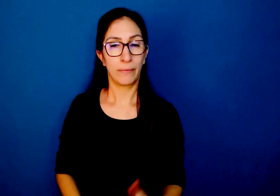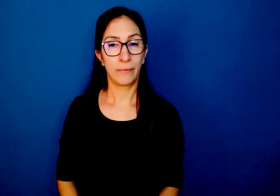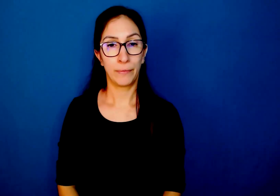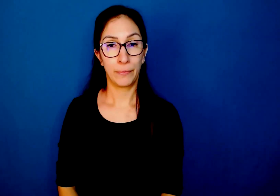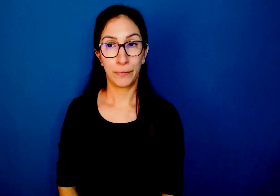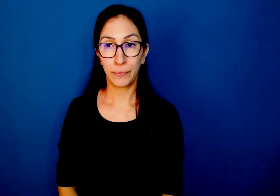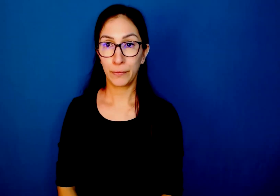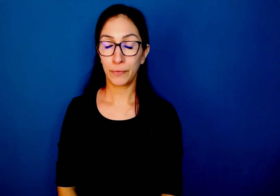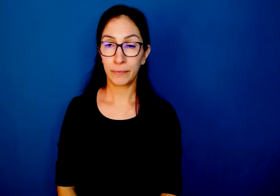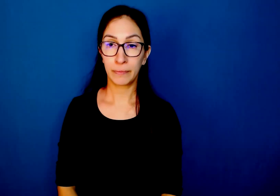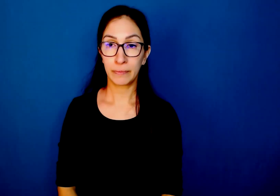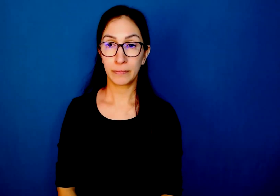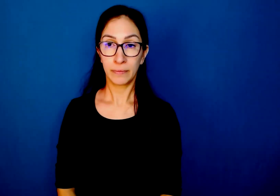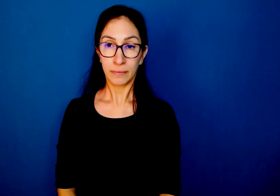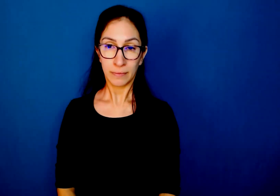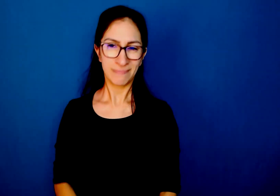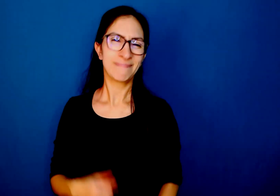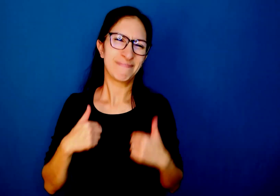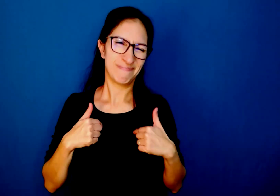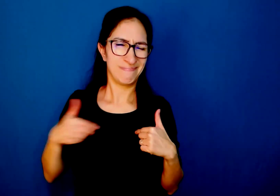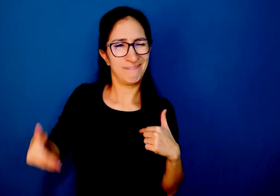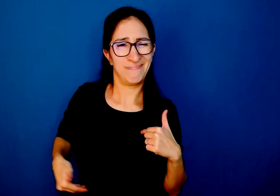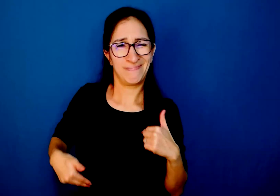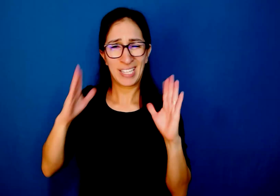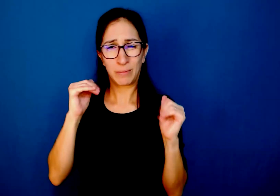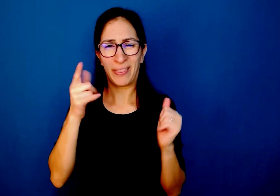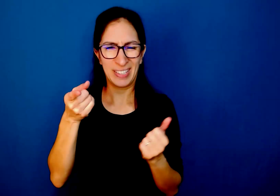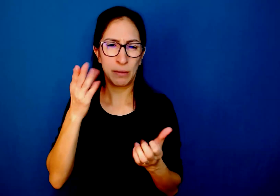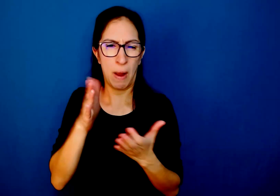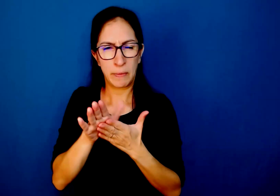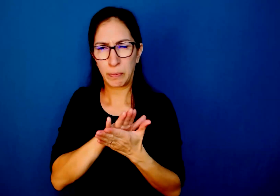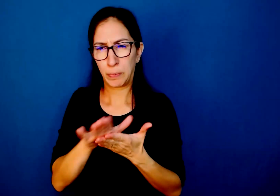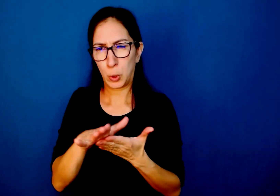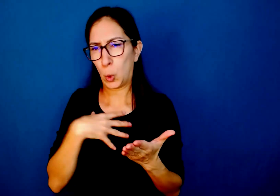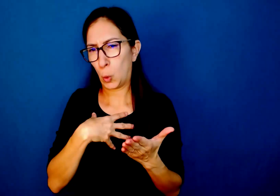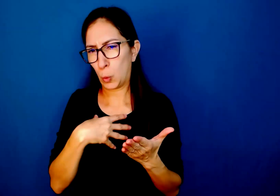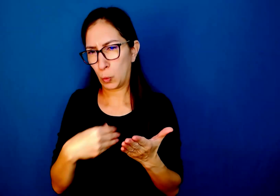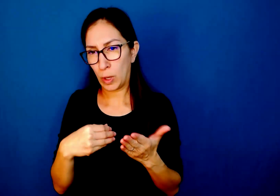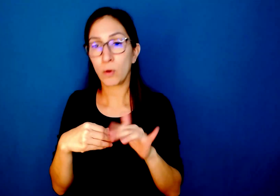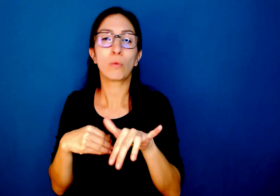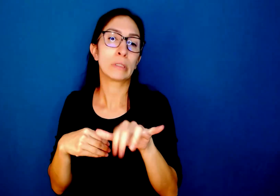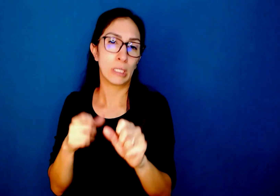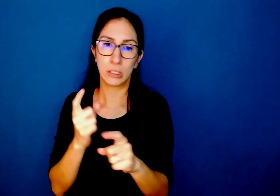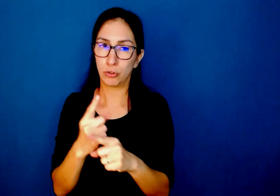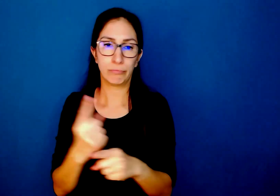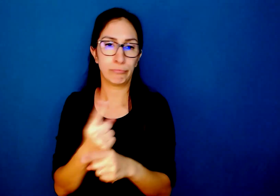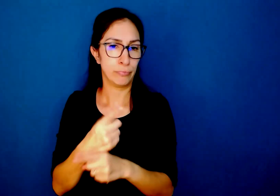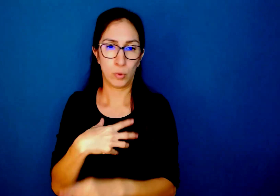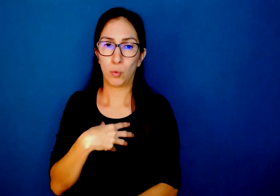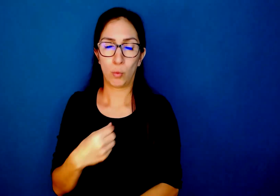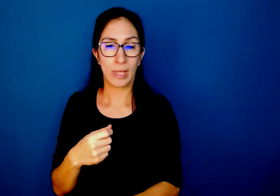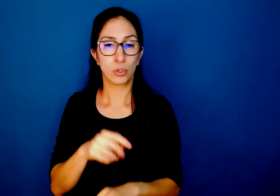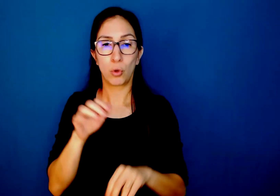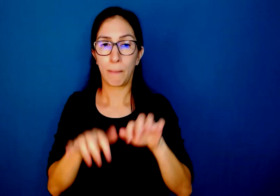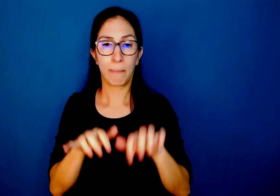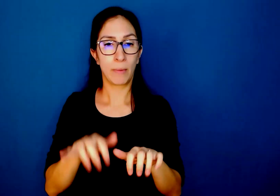And then I expect this is probably pure white, but I'm just double checking. Yes, it is. So put in that as